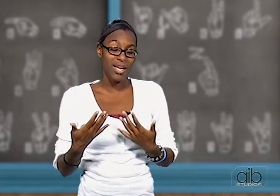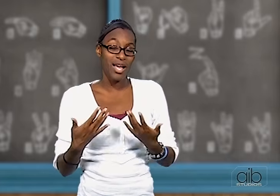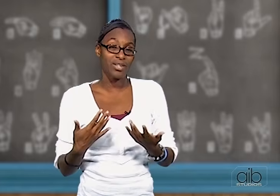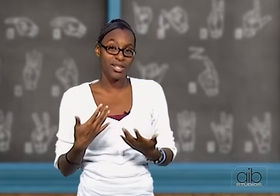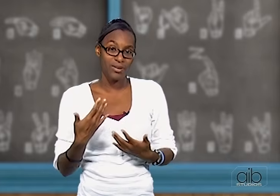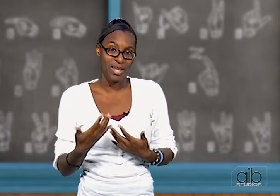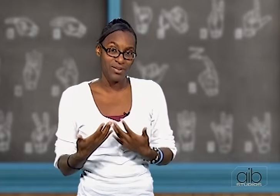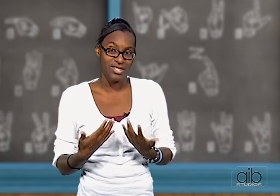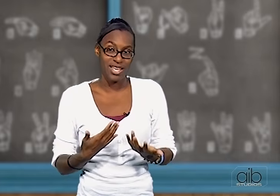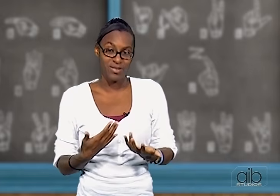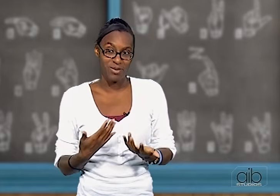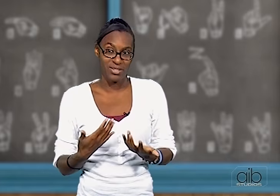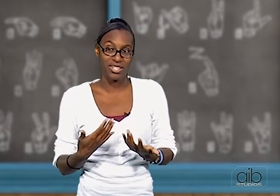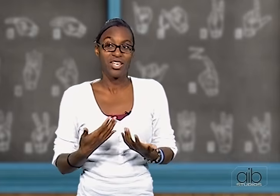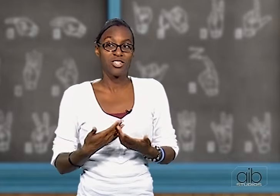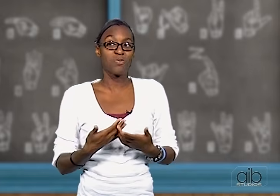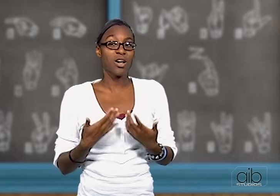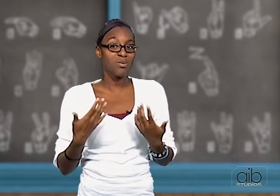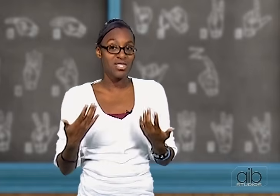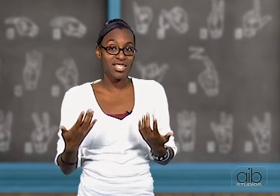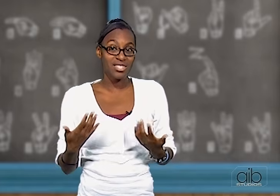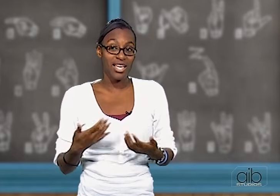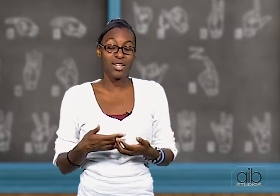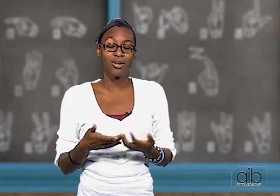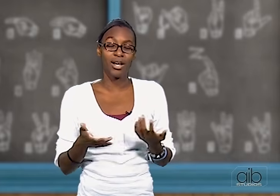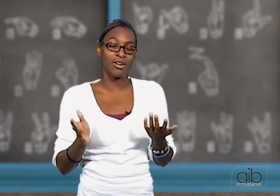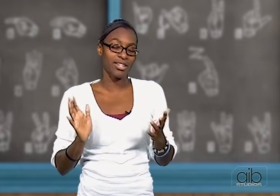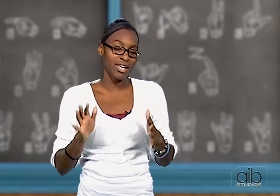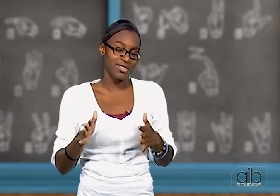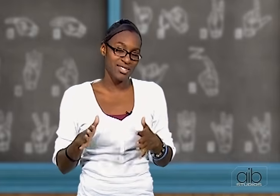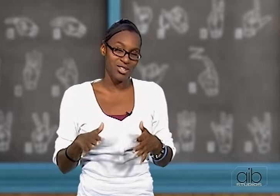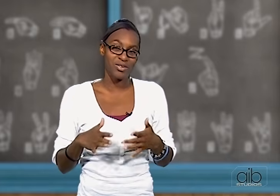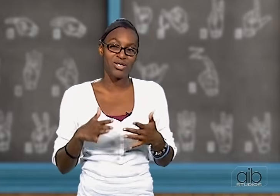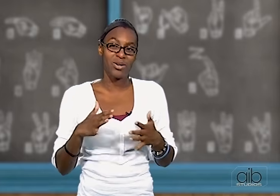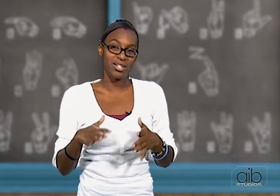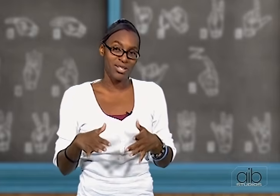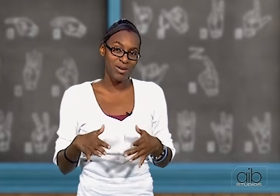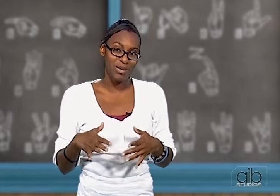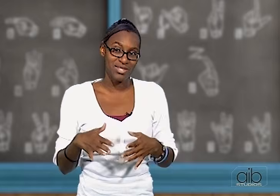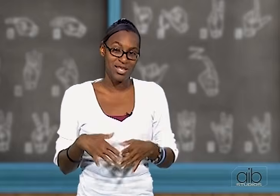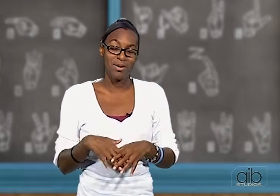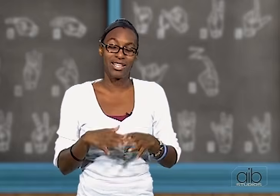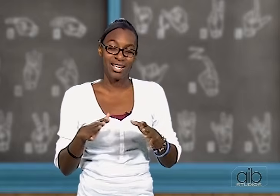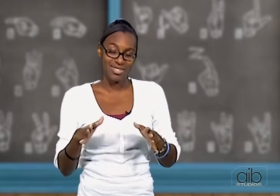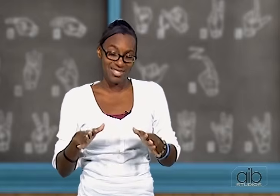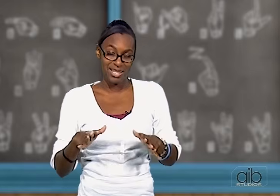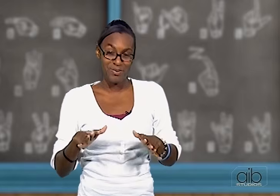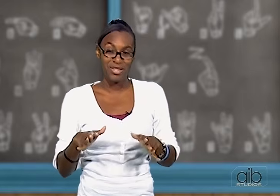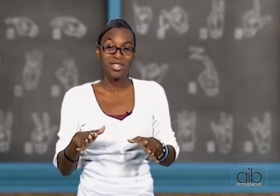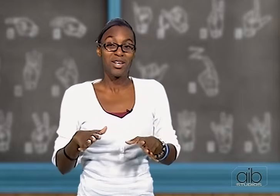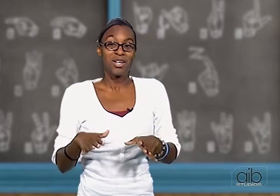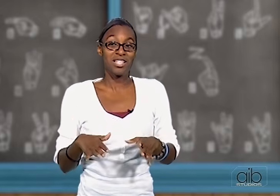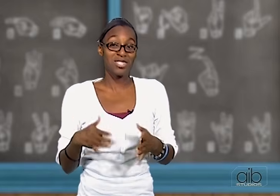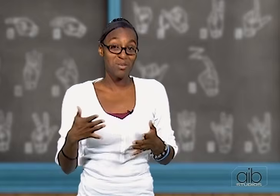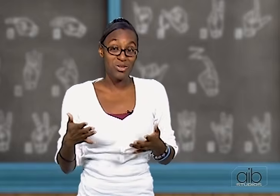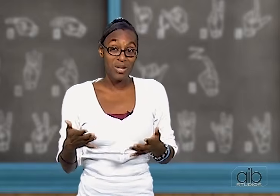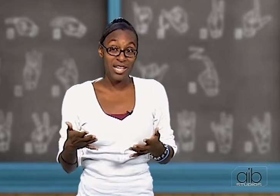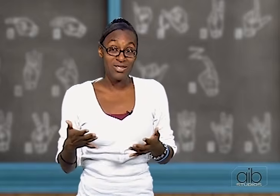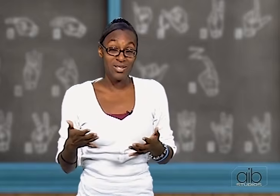how to interact with the deaf community. You probably think that, oh, I already got this. I already know how to interact with them. I got this, Lampra. And some of you guys are